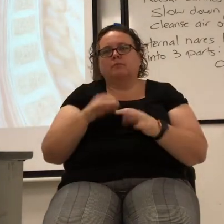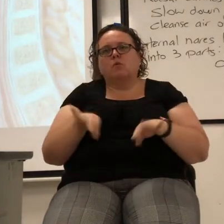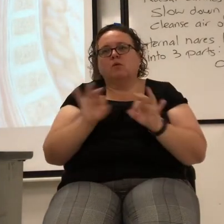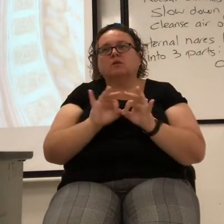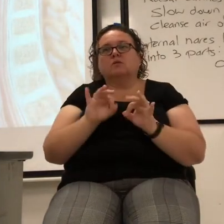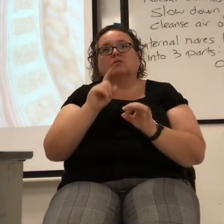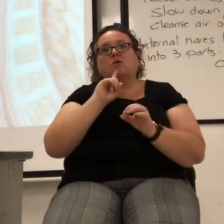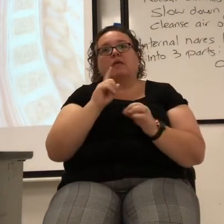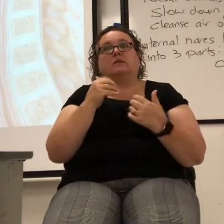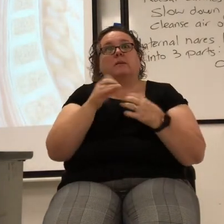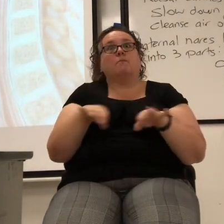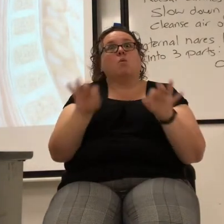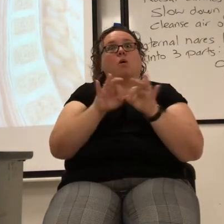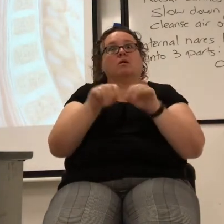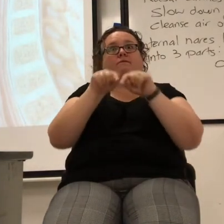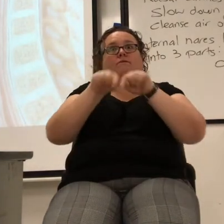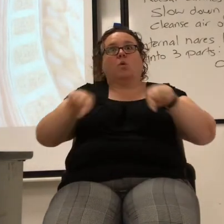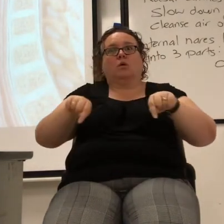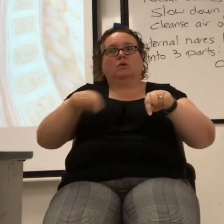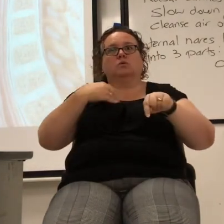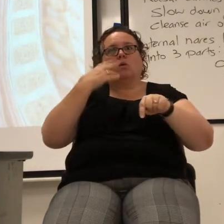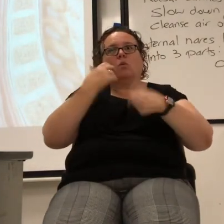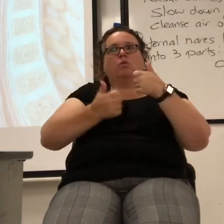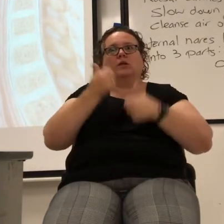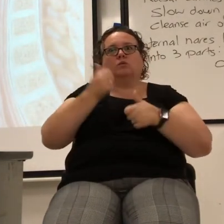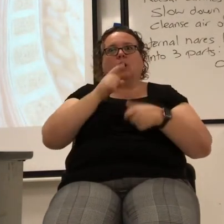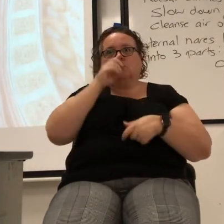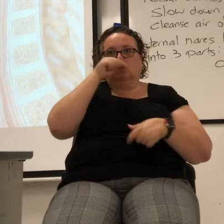I want to learn how to do that.